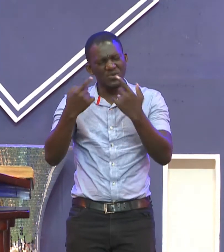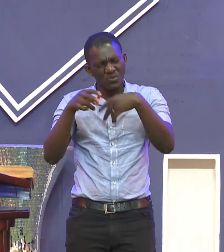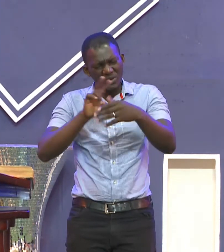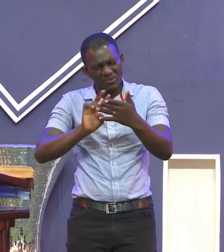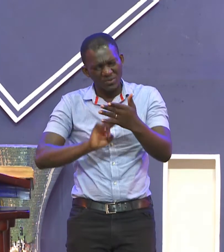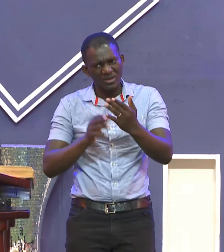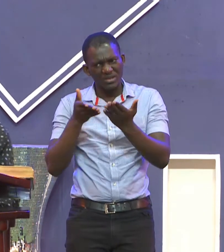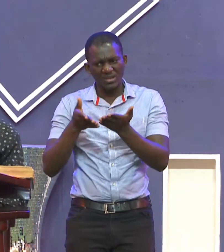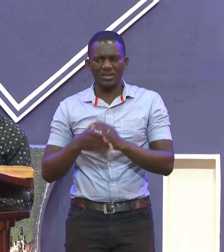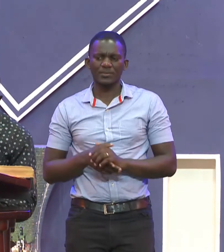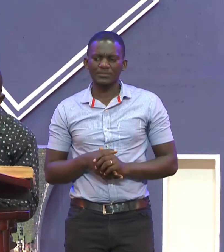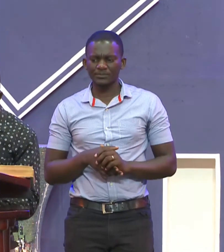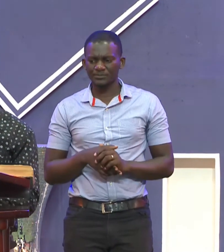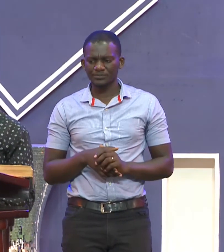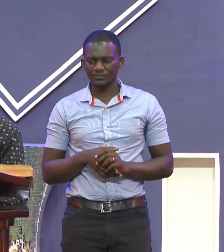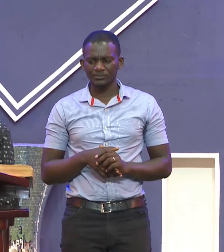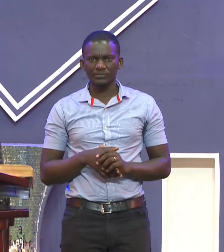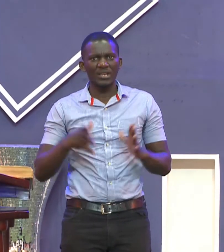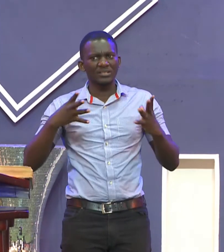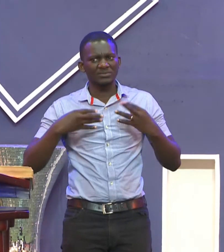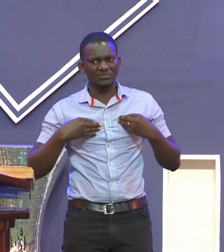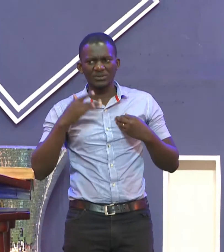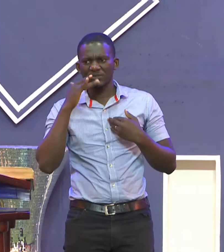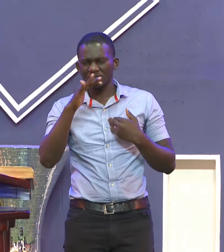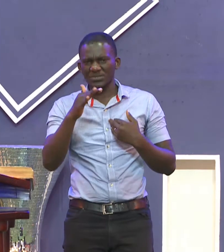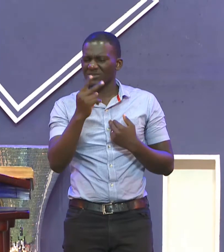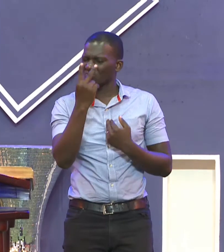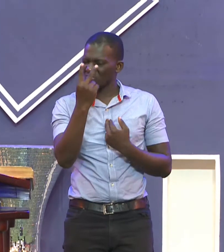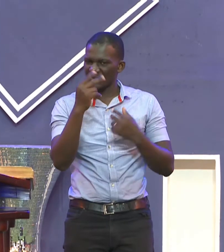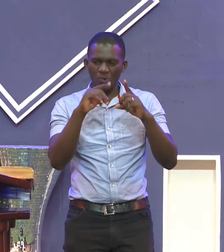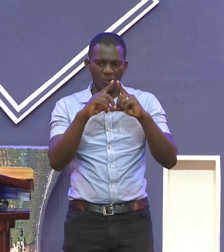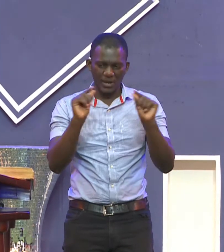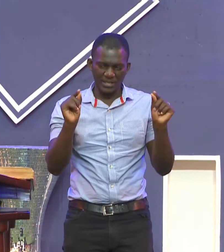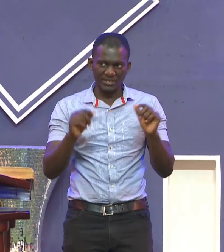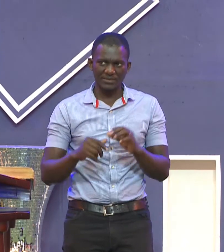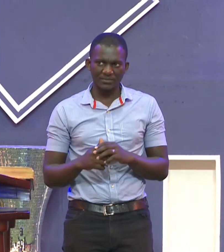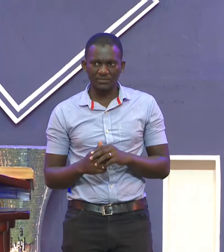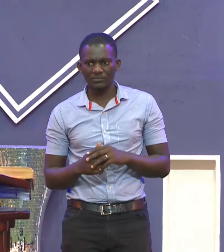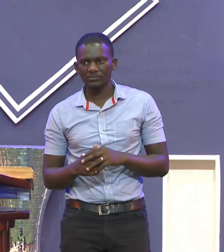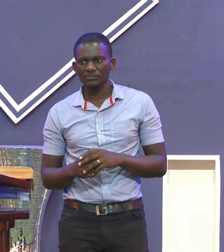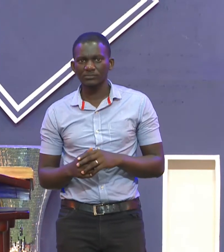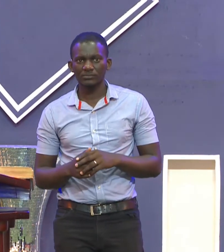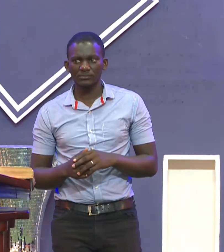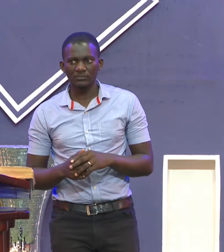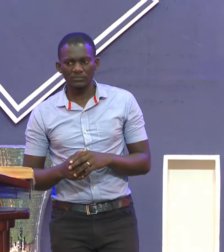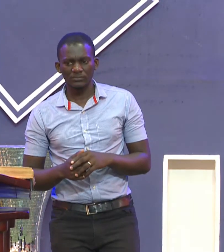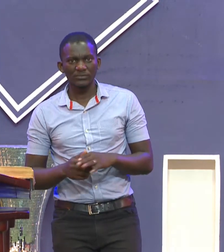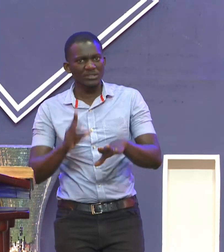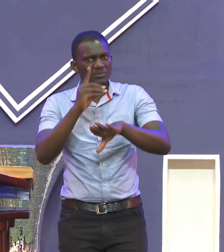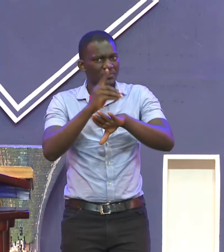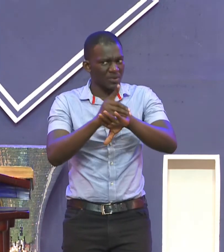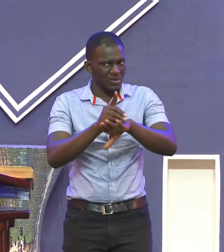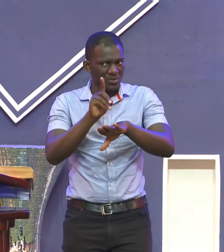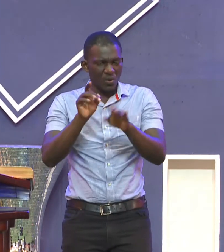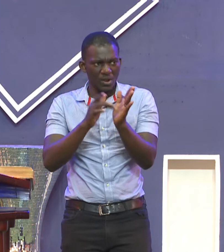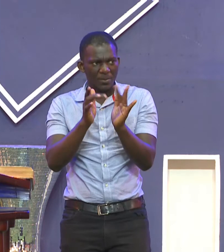kugendayo. But before we go there, munganye okwogerayo ebigambo bino bibiri. Permit me to speak these few words. Okusinzira ku